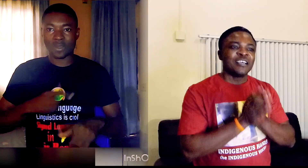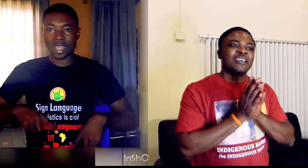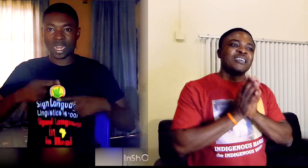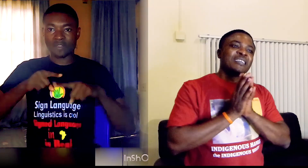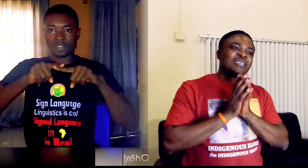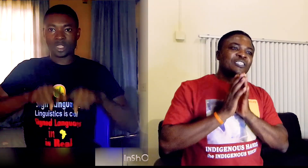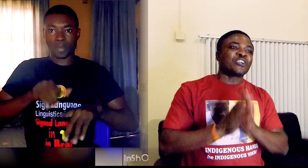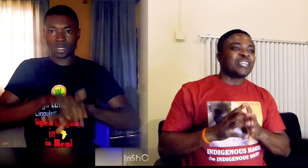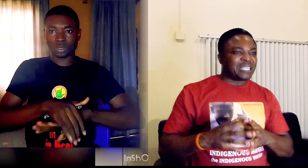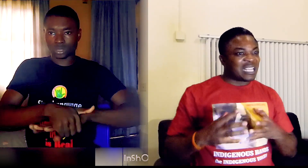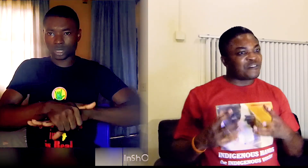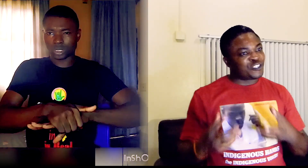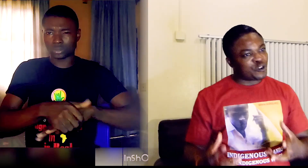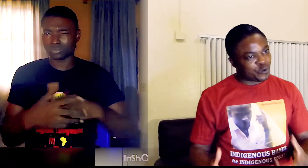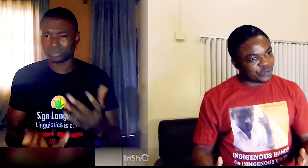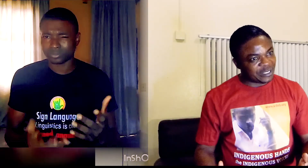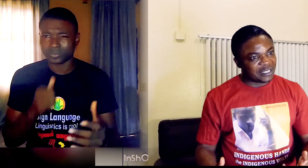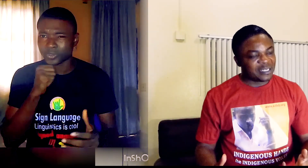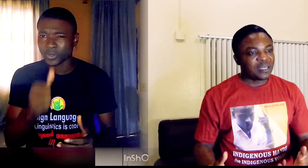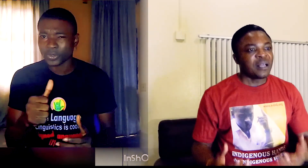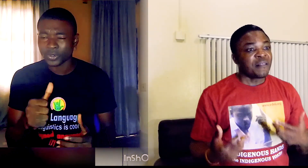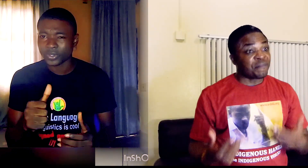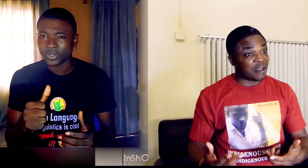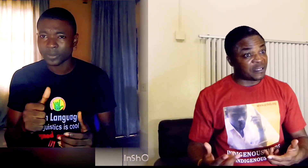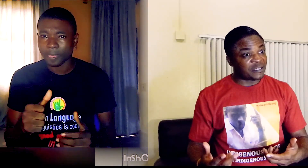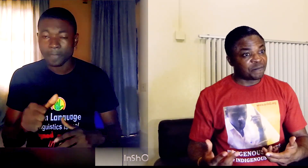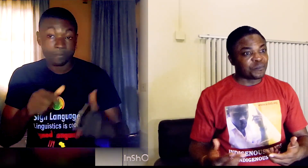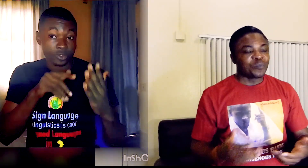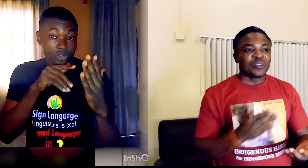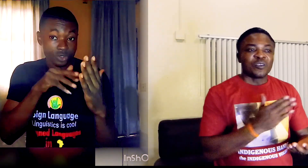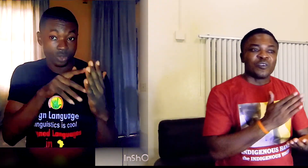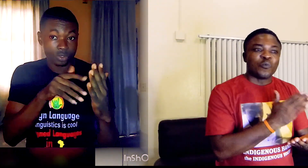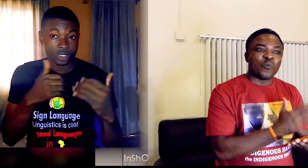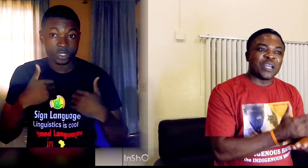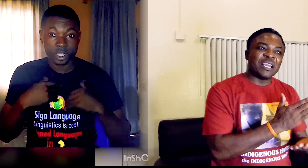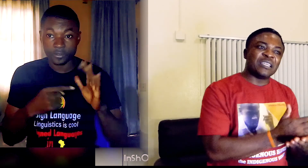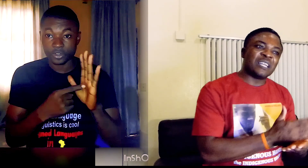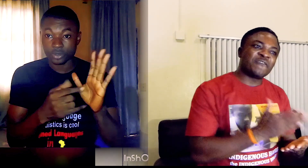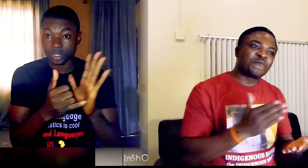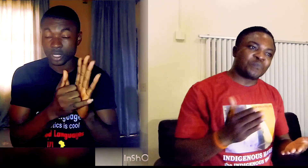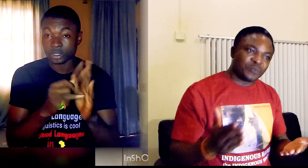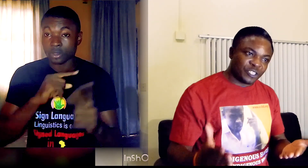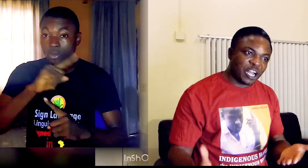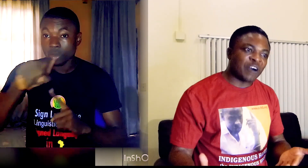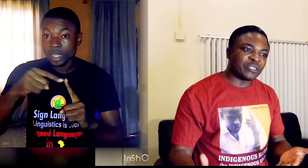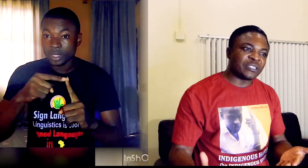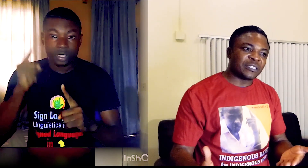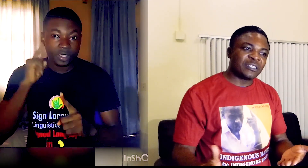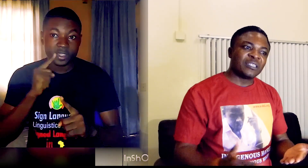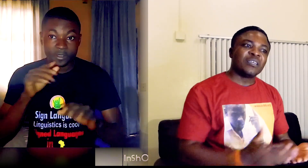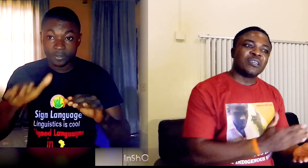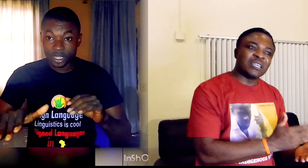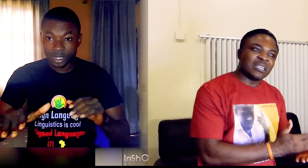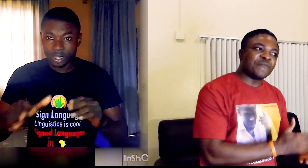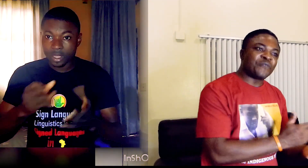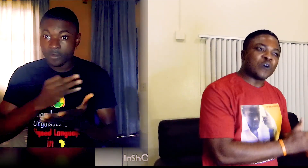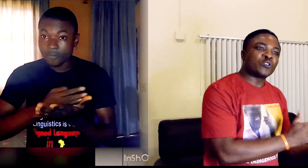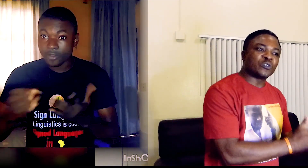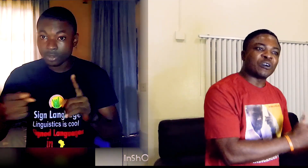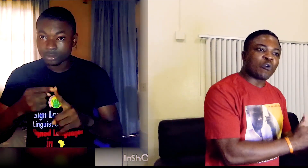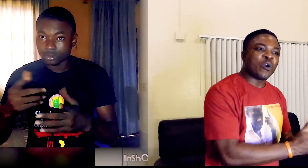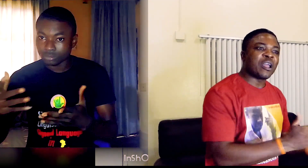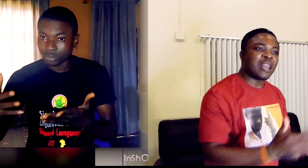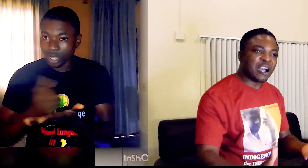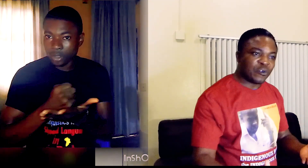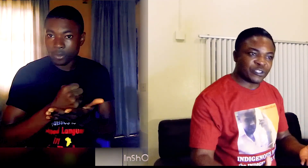not. Studies have shown that when a deaf child